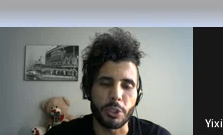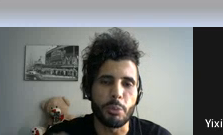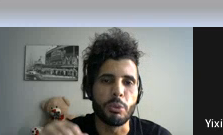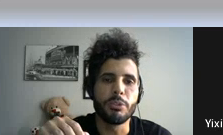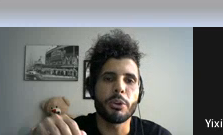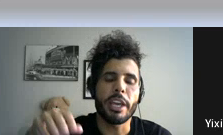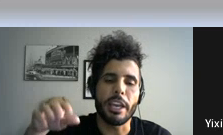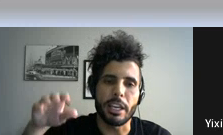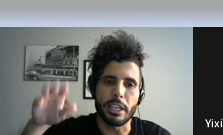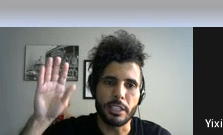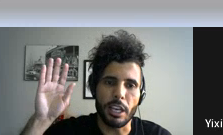you move your hand